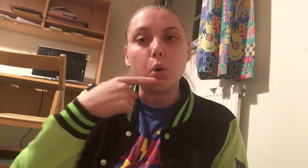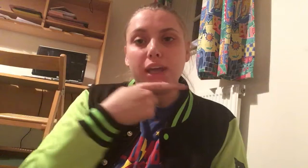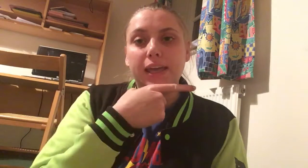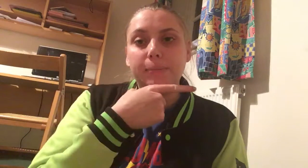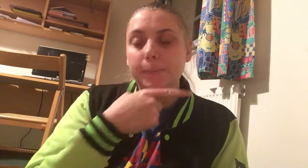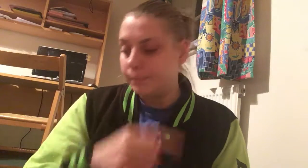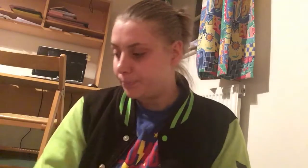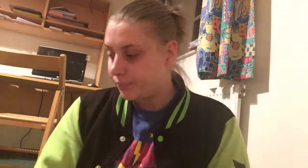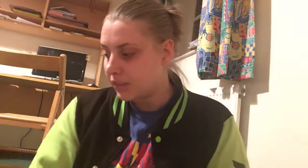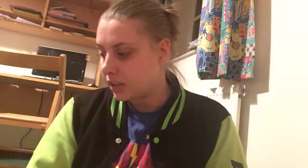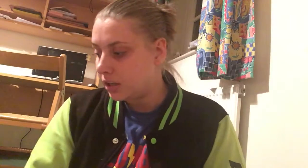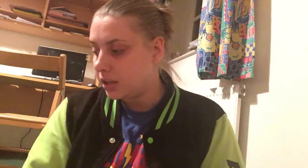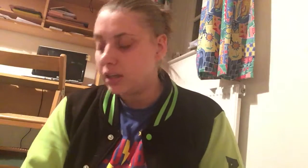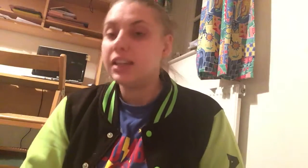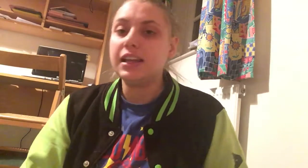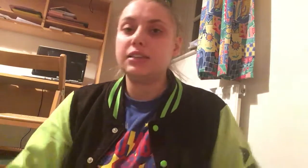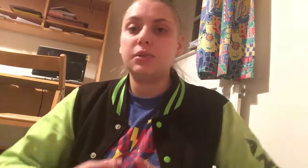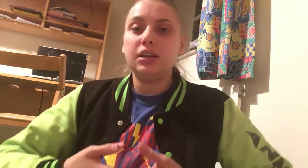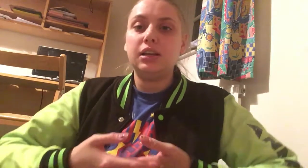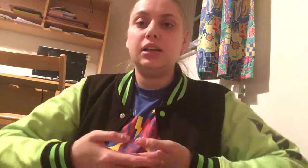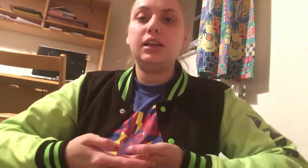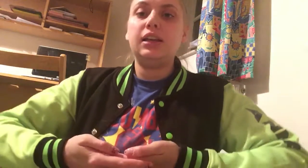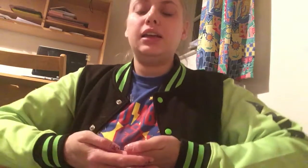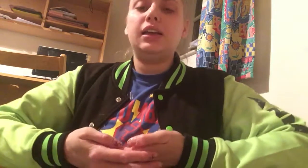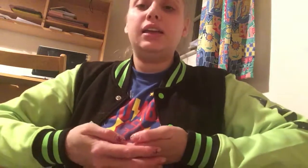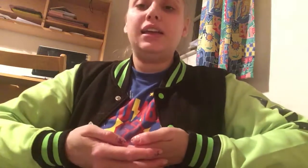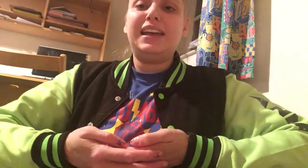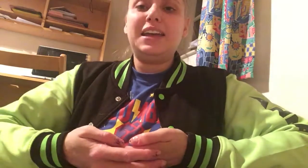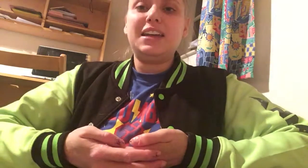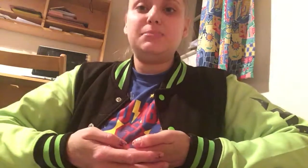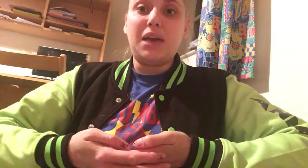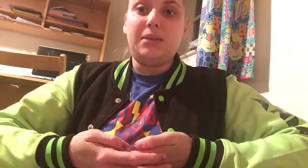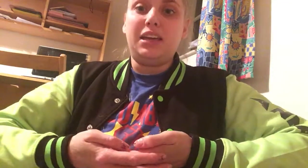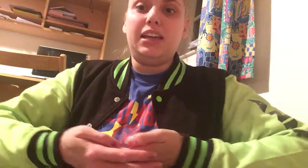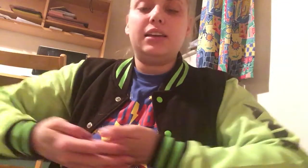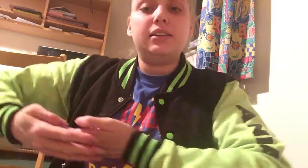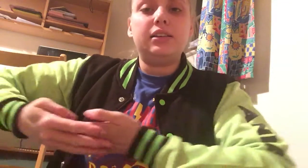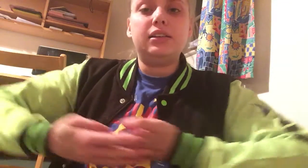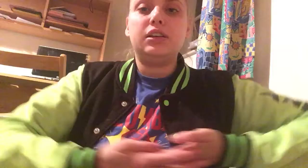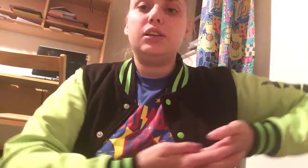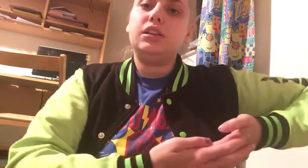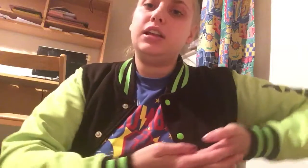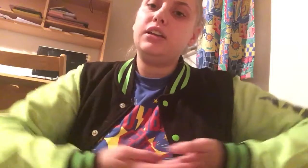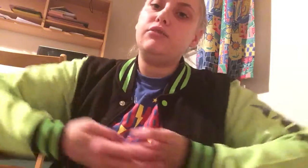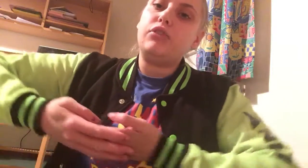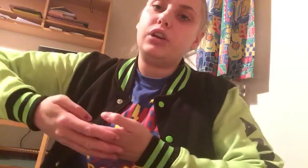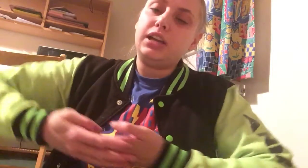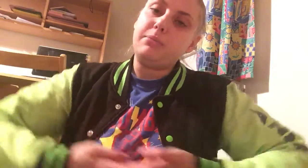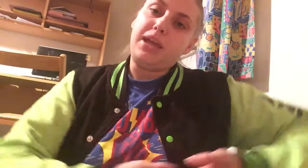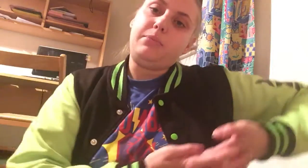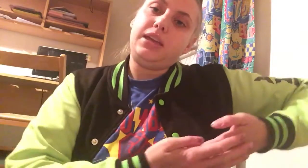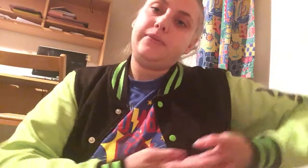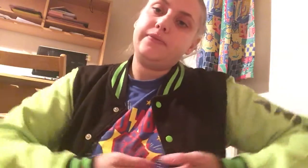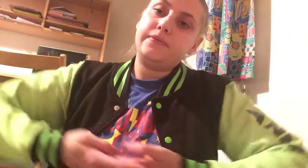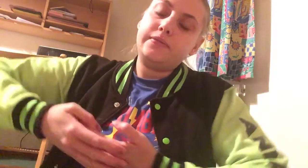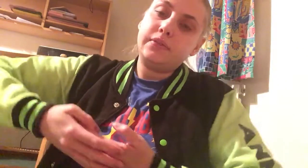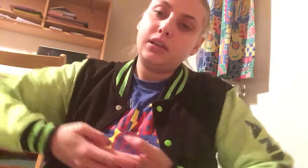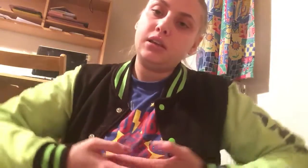boy. Next one is baby, like a rocking a baby.